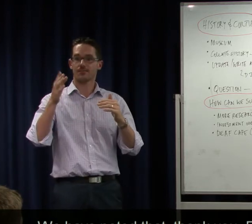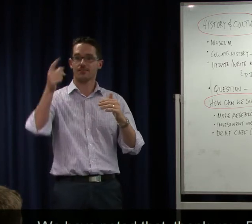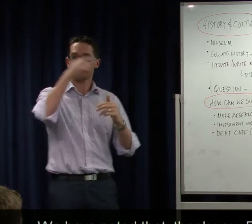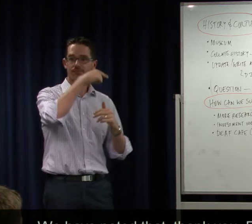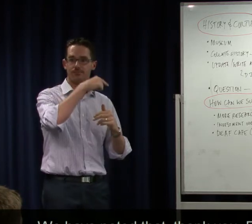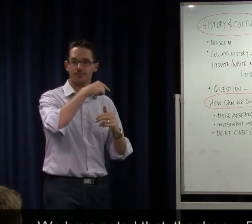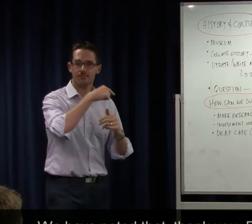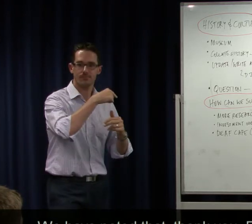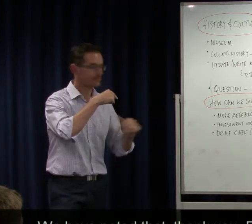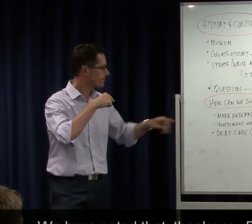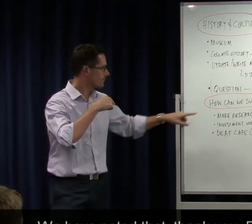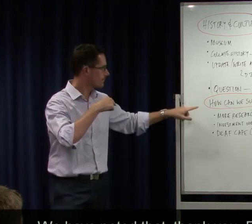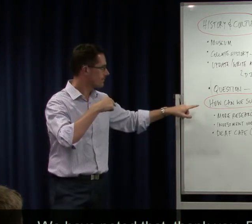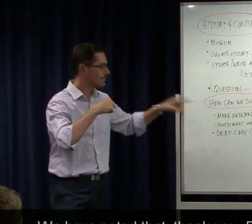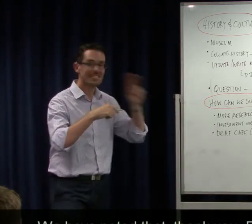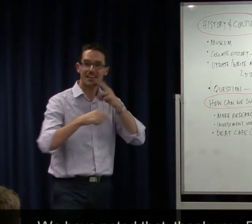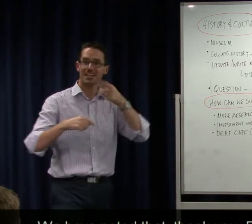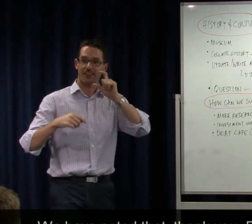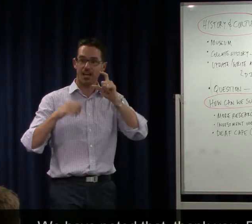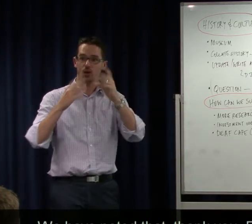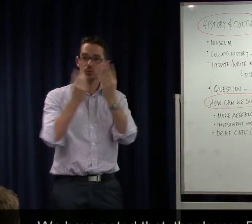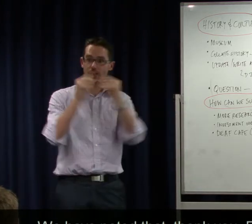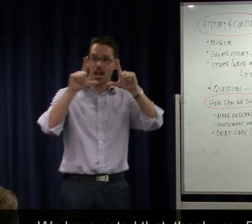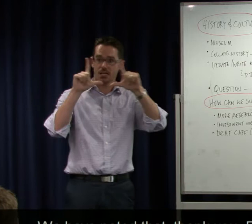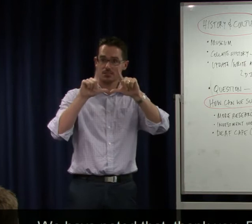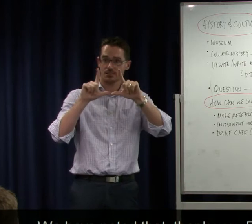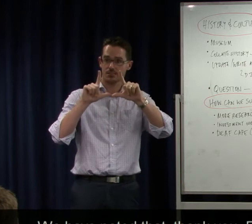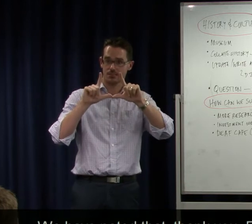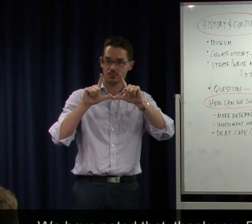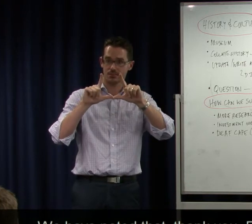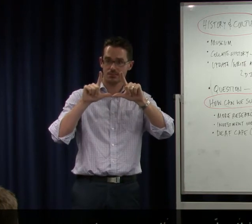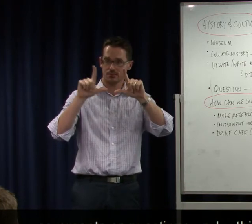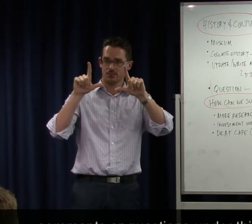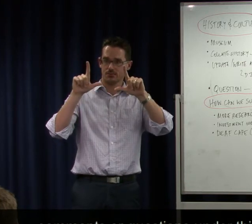Yes? In relation to this topic? A deaf cafe with a licence?